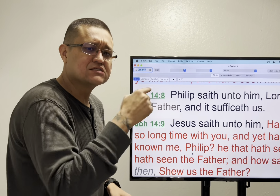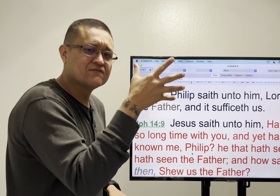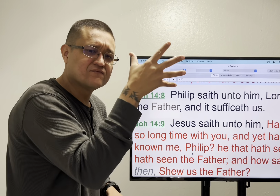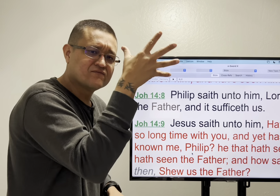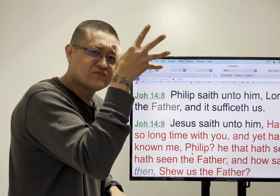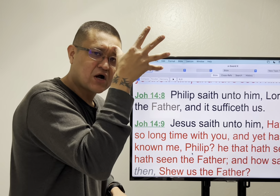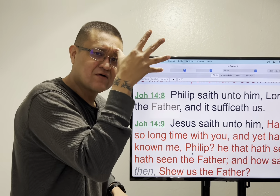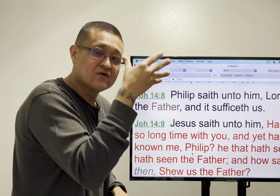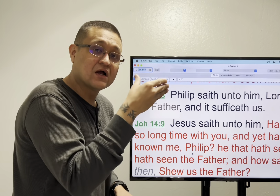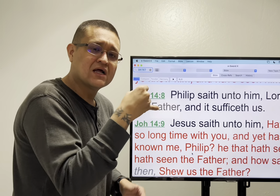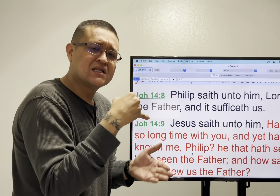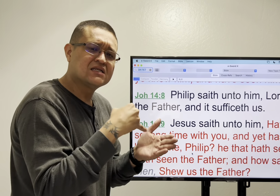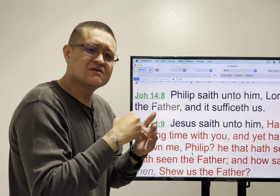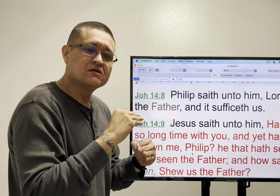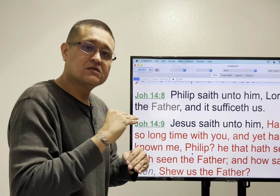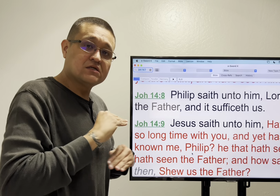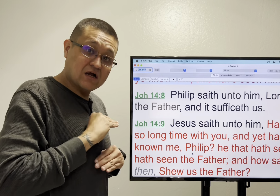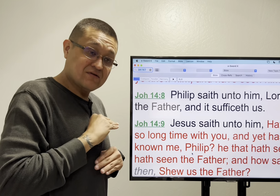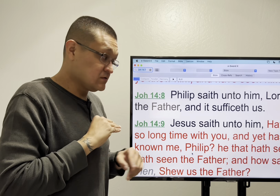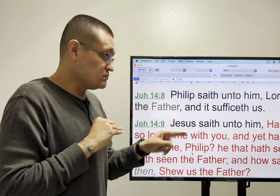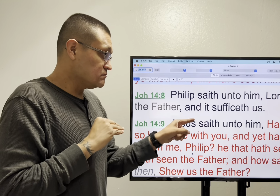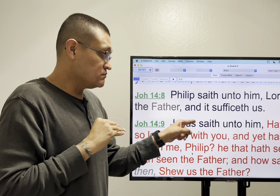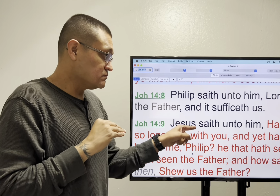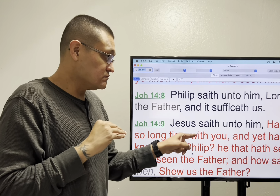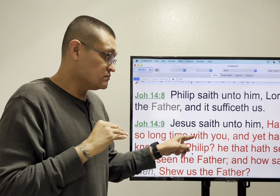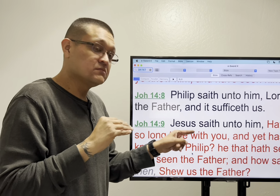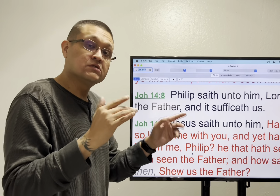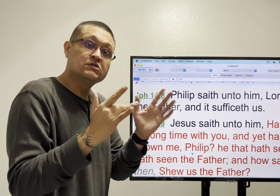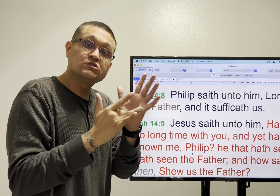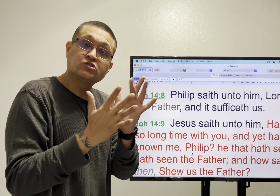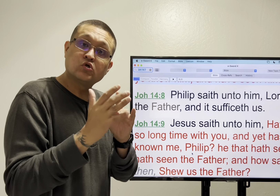And Philip says, Lord, show us the Father, and it suffices us.